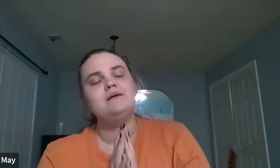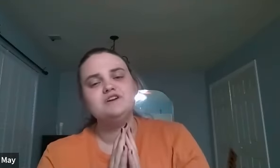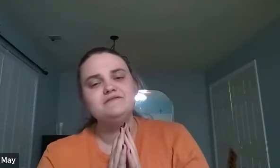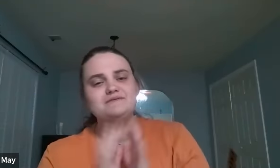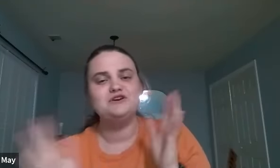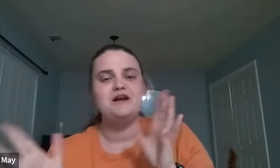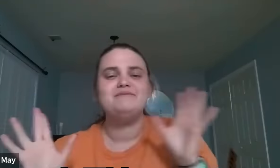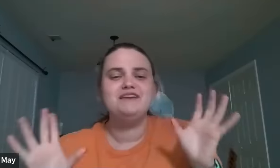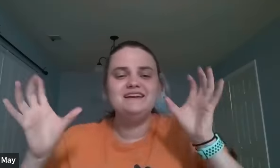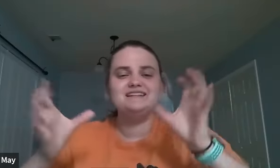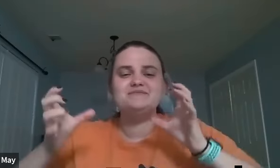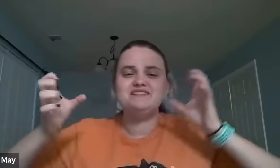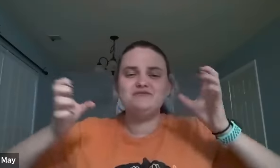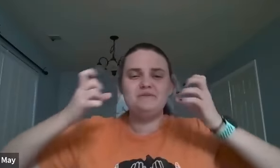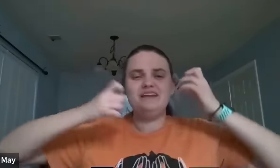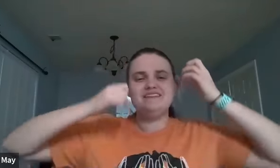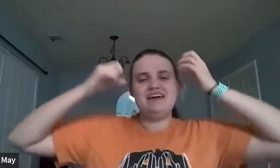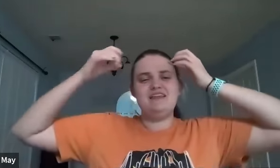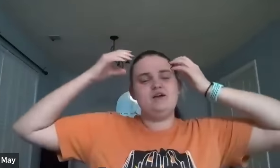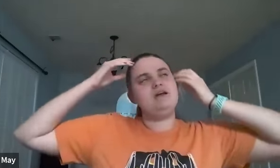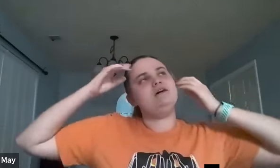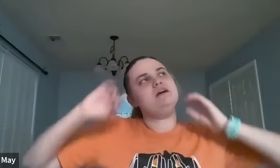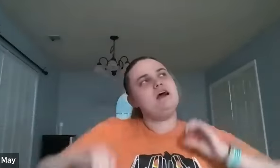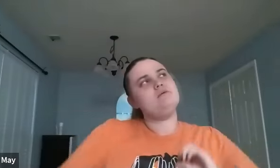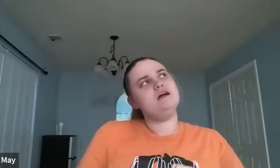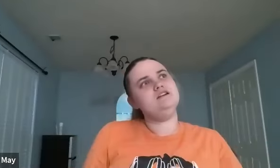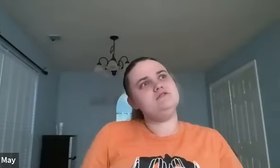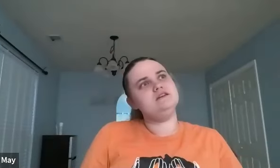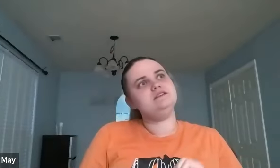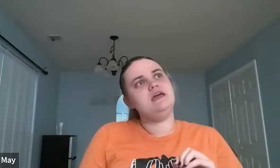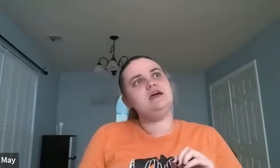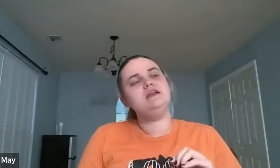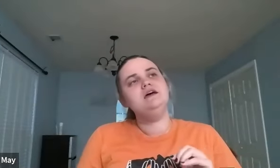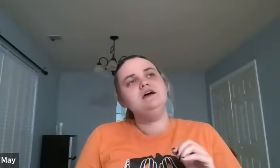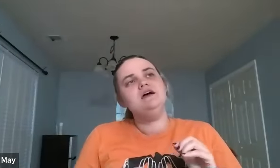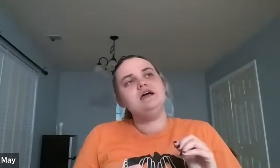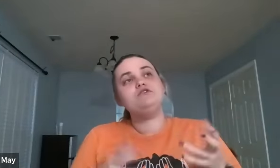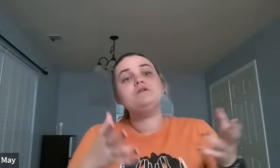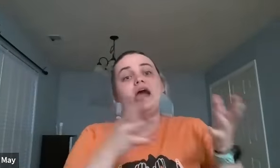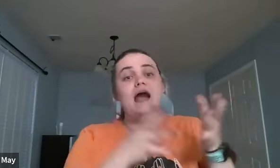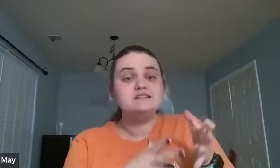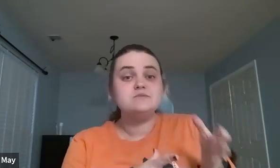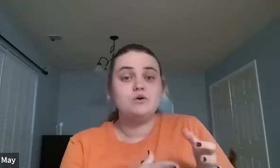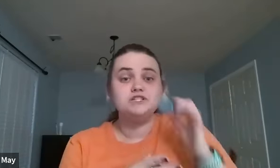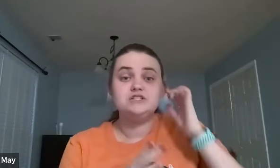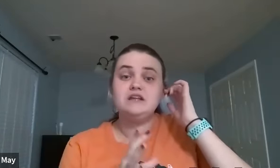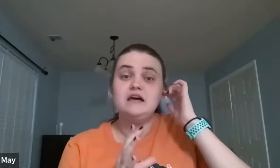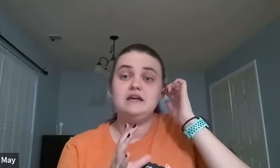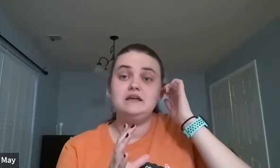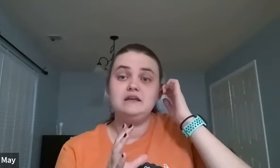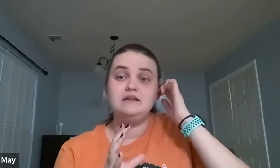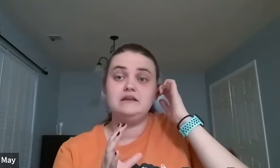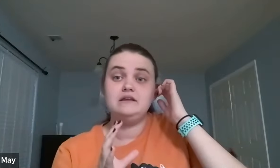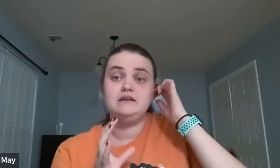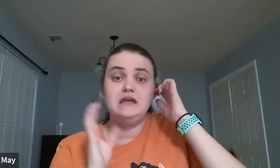of I'm sorry, I'm getting into myself where I'm getting in that like, okay, no, wait, how would I do this? And if you're like asking them a question like, can